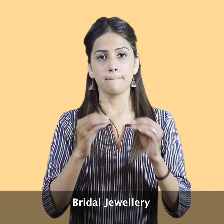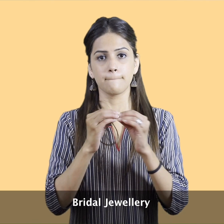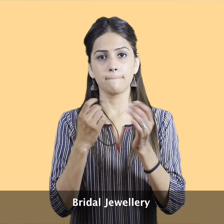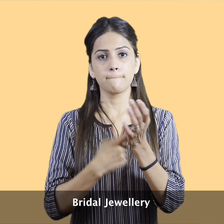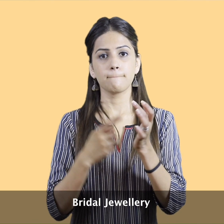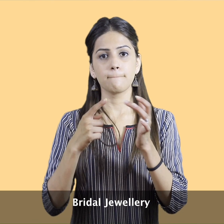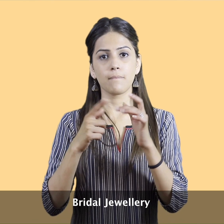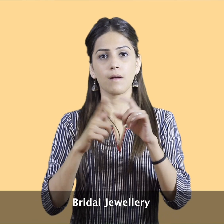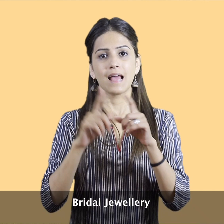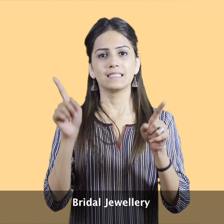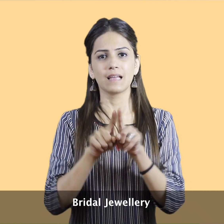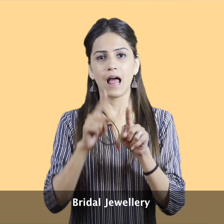Bridal jewelry.